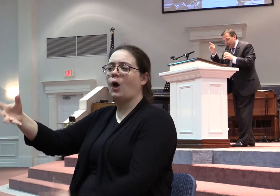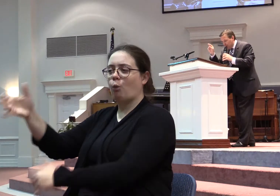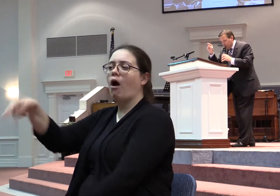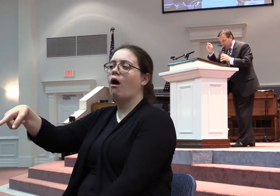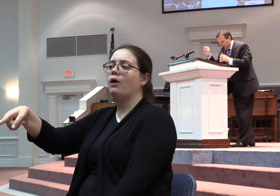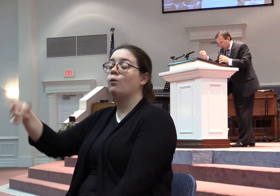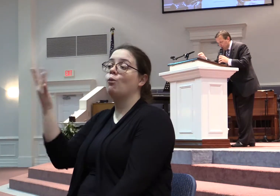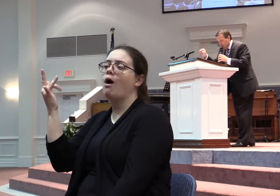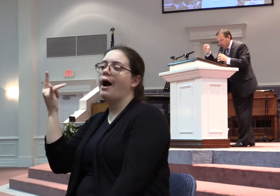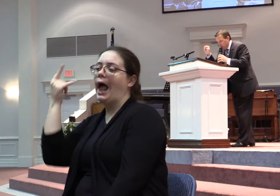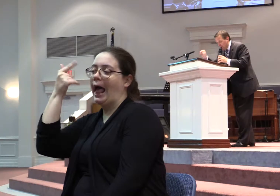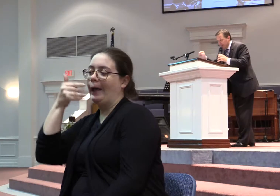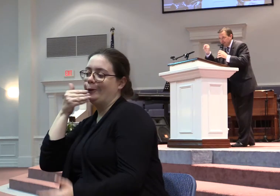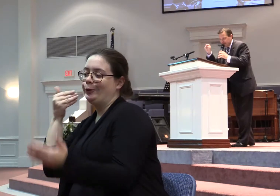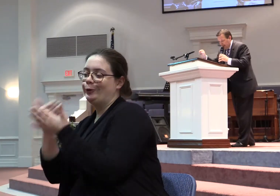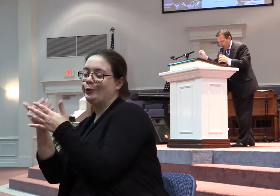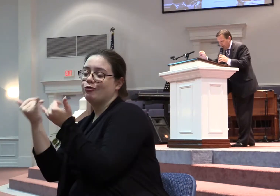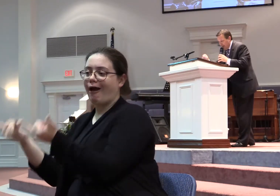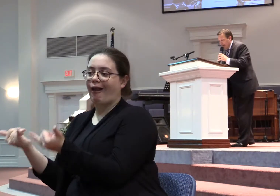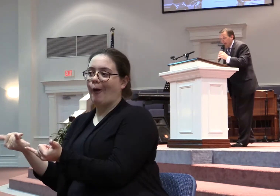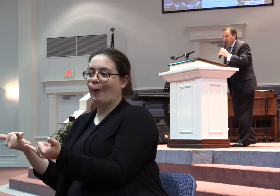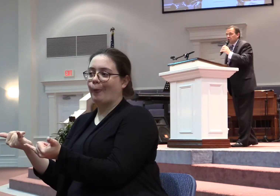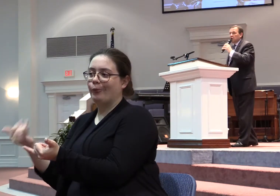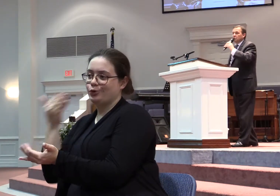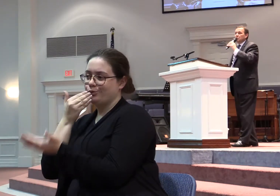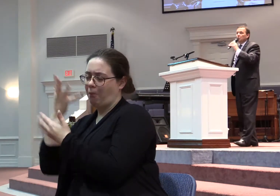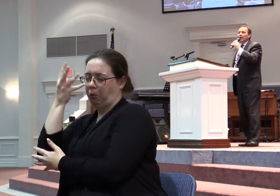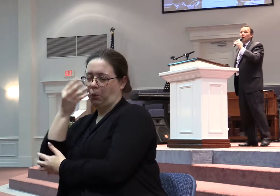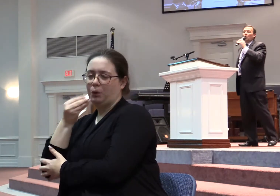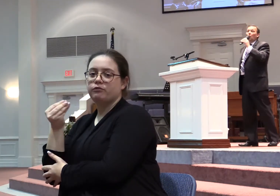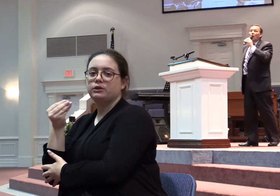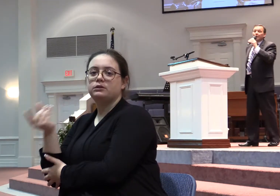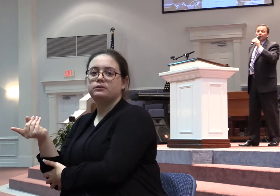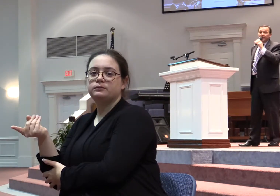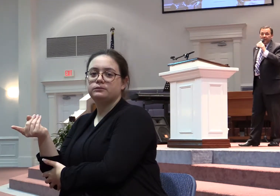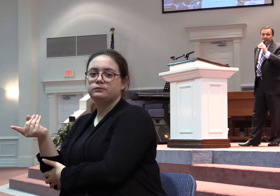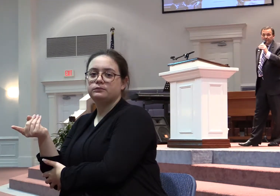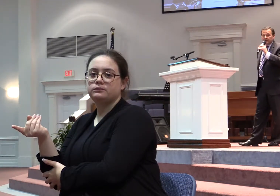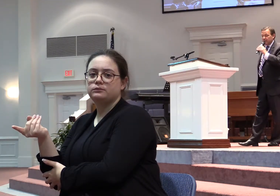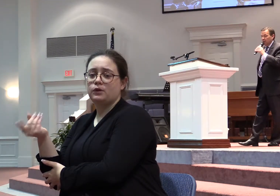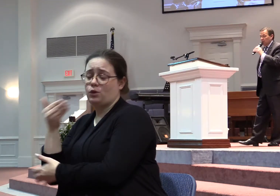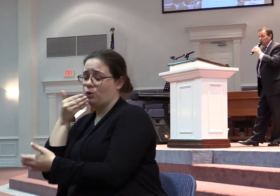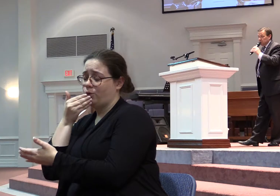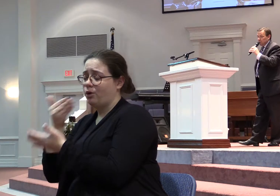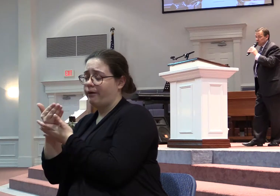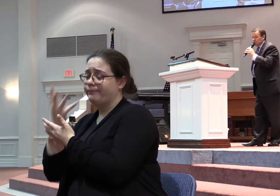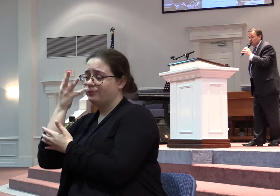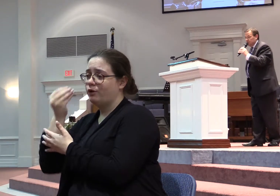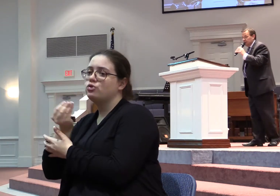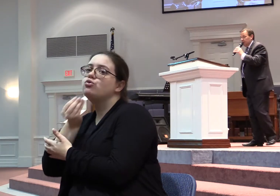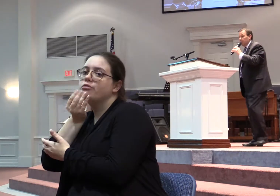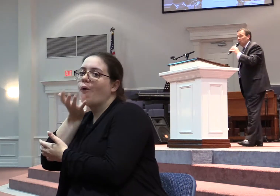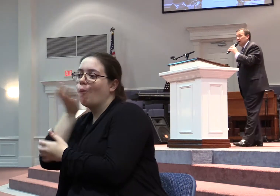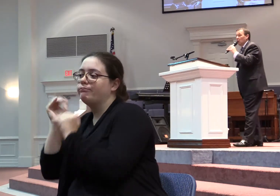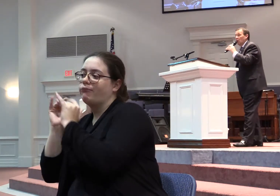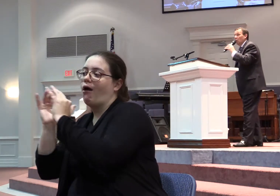it looks good right now. And he chose the well-watered plains, which were soon to